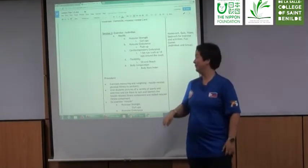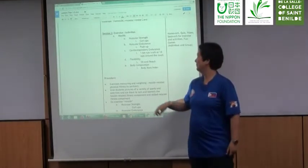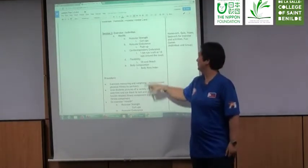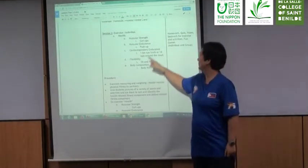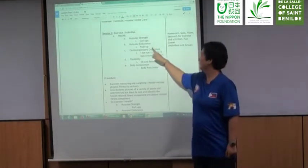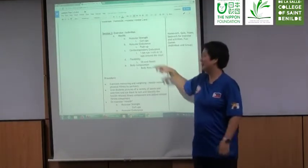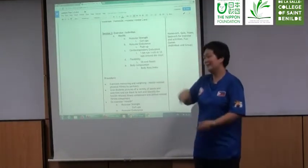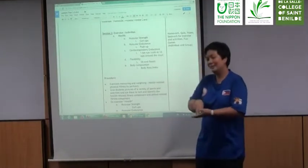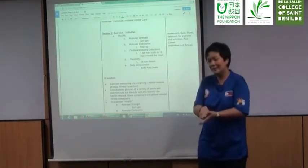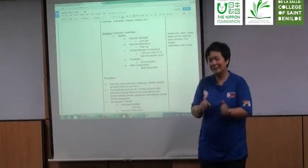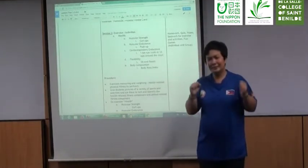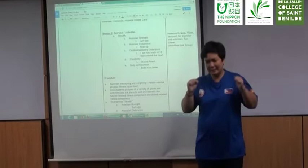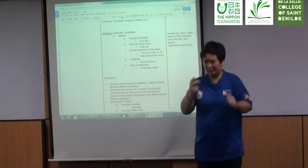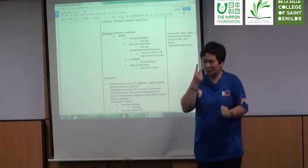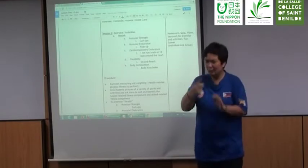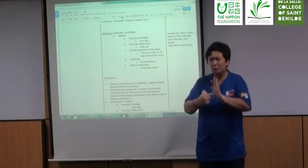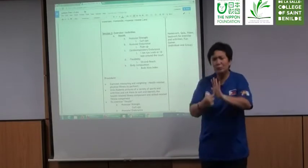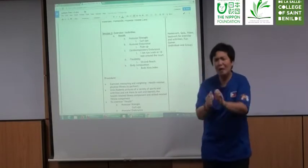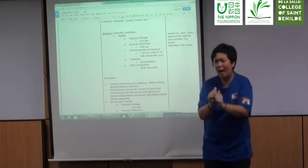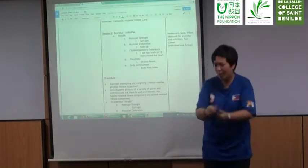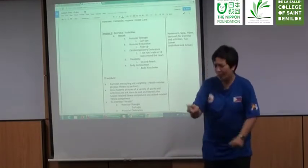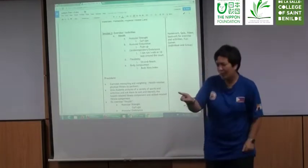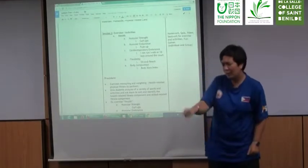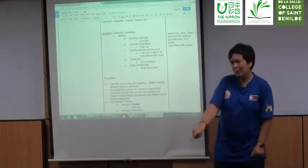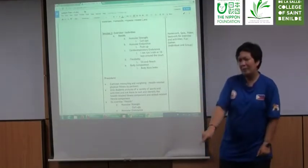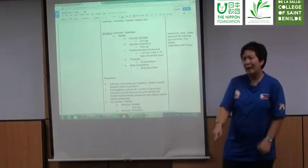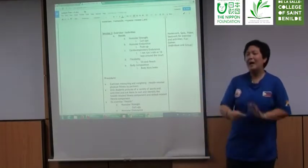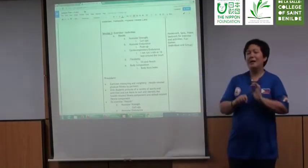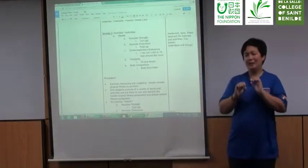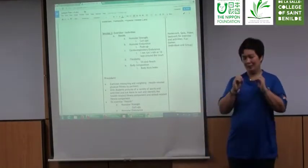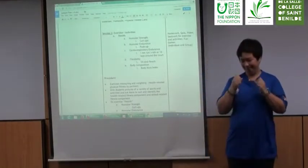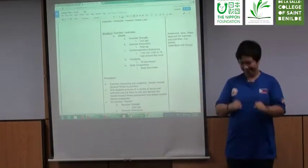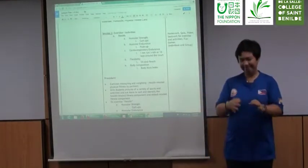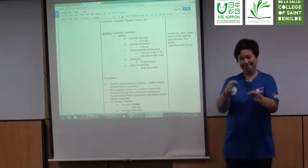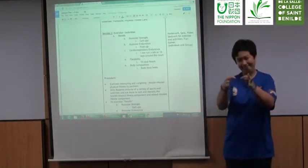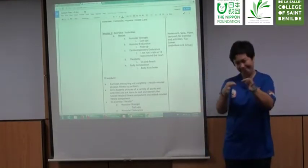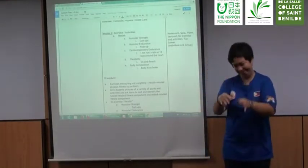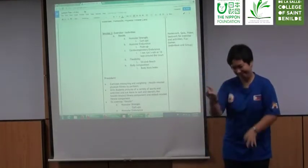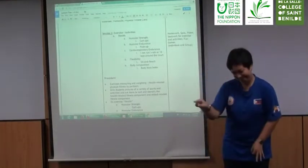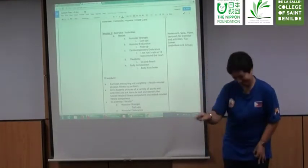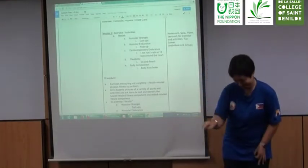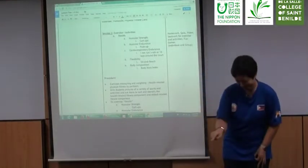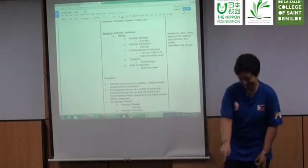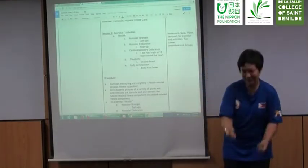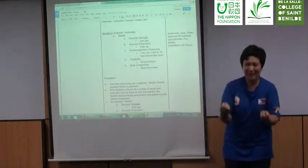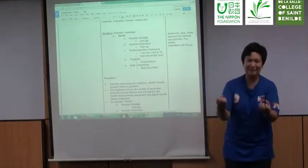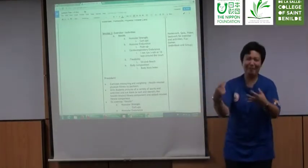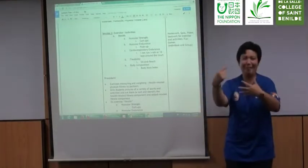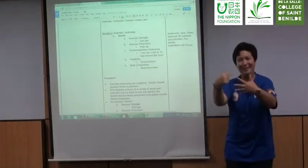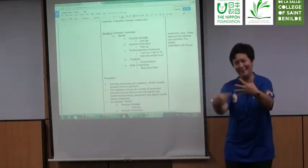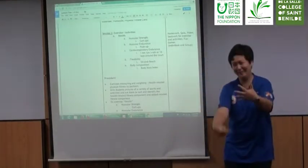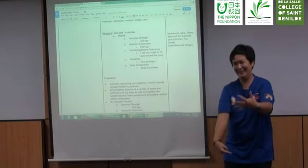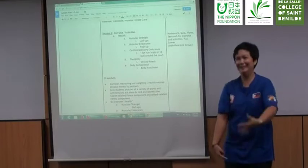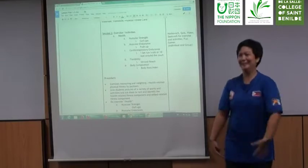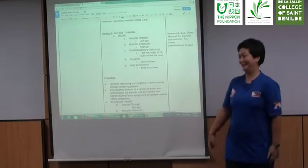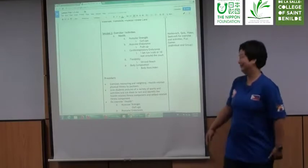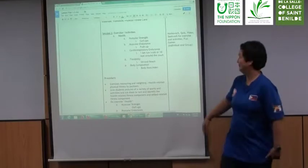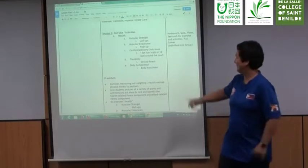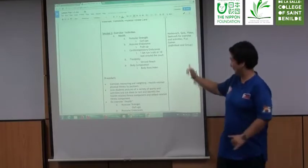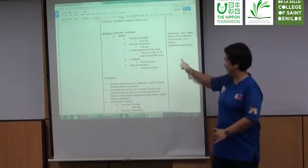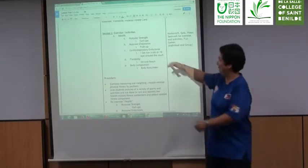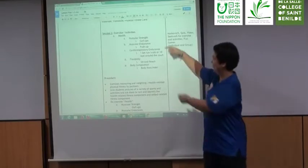muscular strength. So we're going to do actual exercises where these